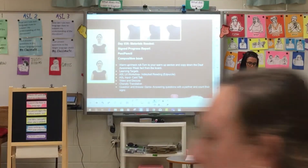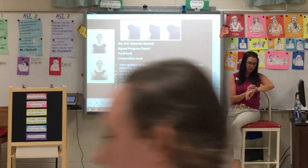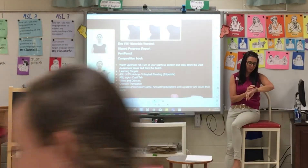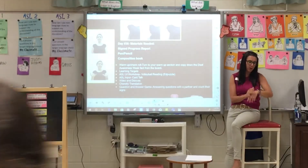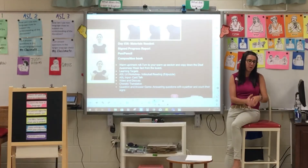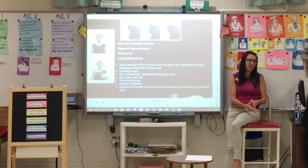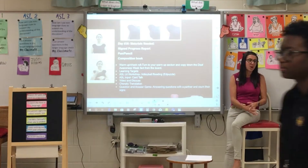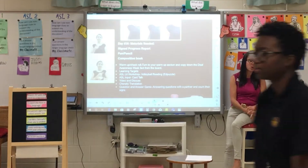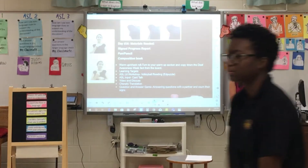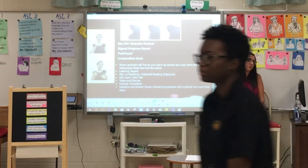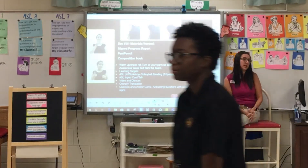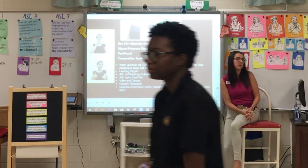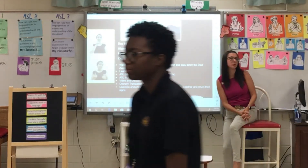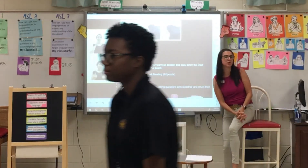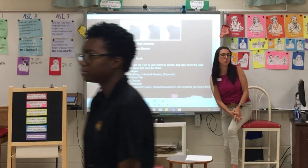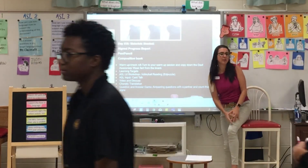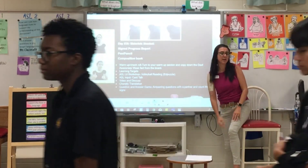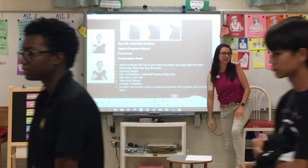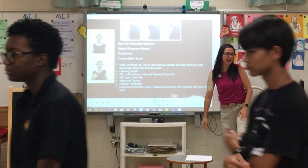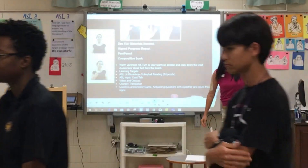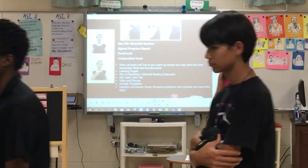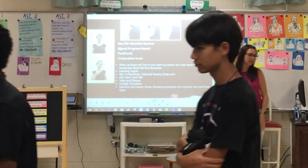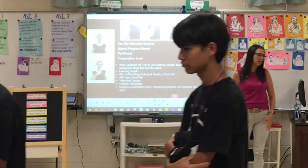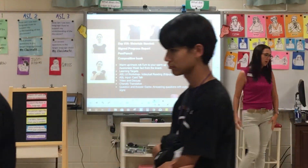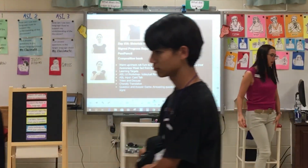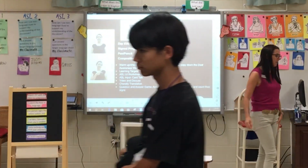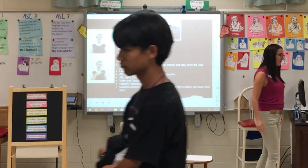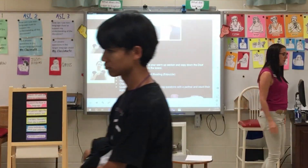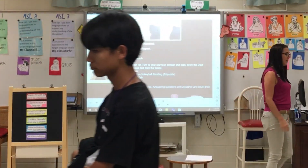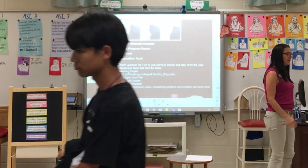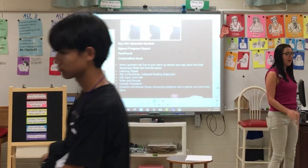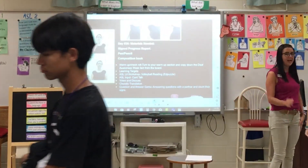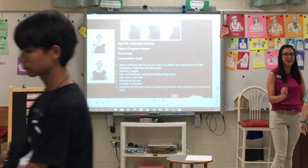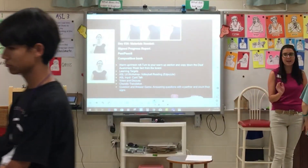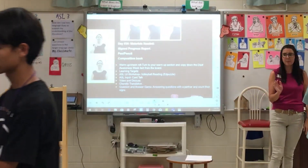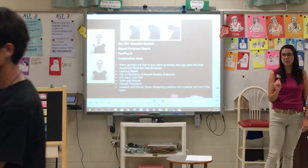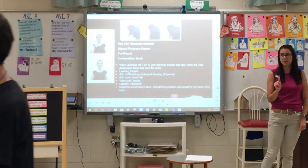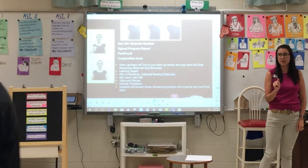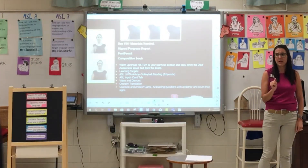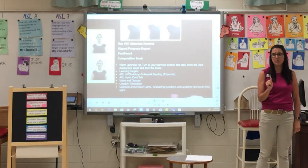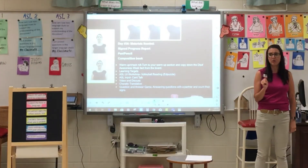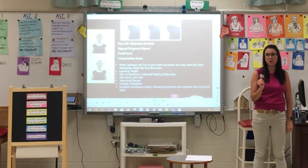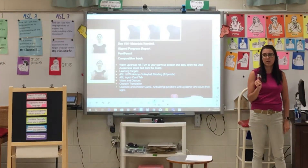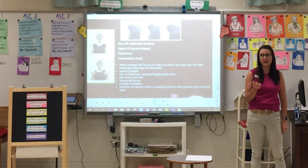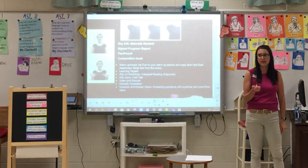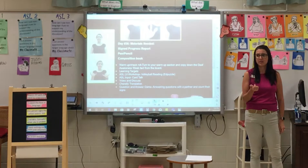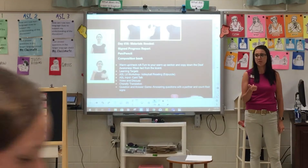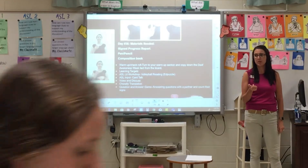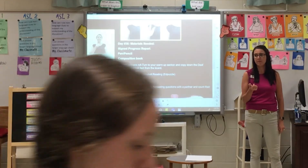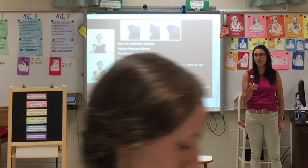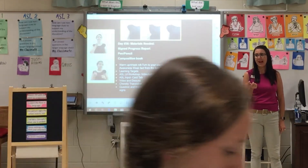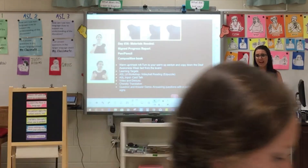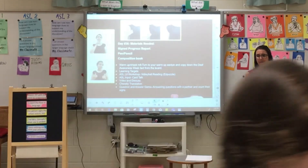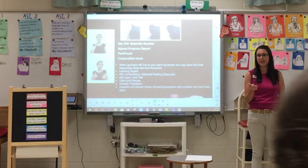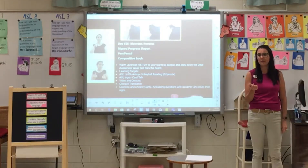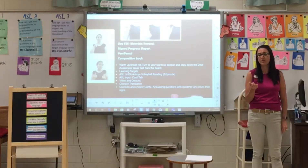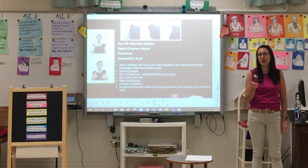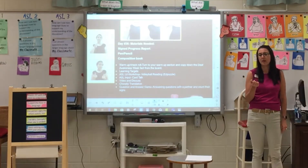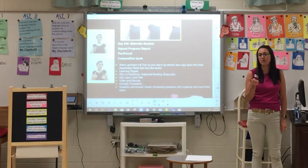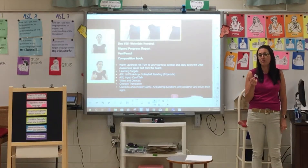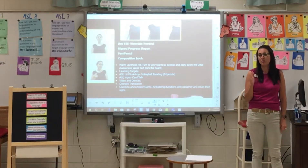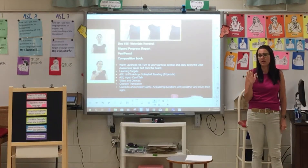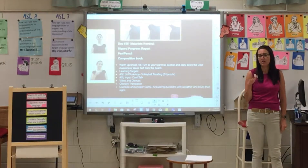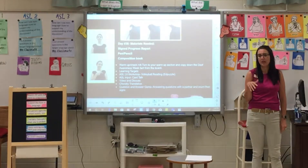And I'm going to pull up the code you need to join the class. If you've ever had an Edpuzzle account, you can log into it. If you haven't,